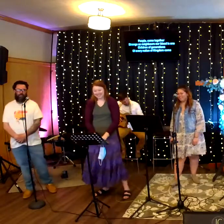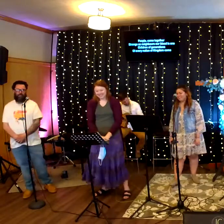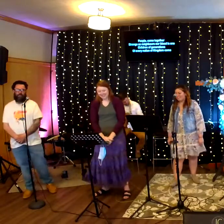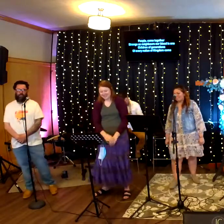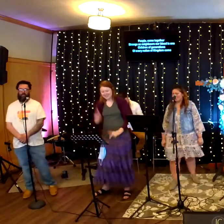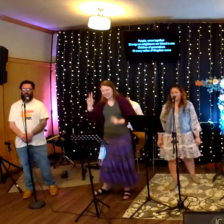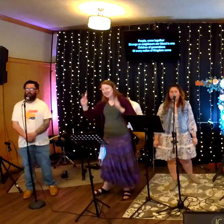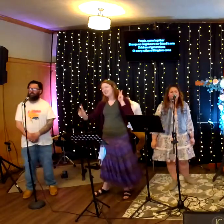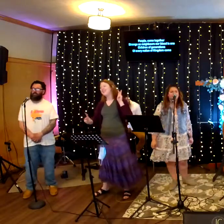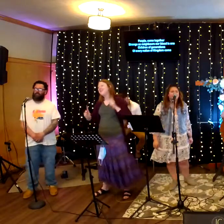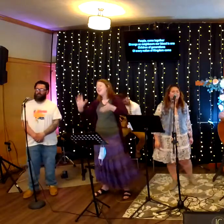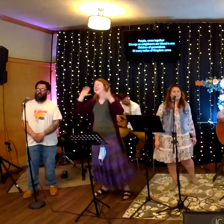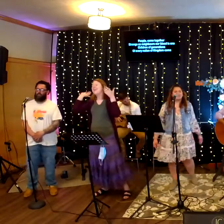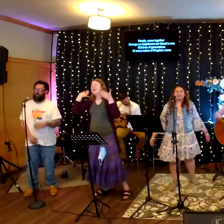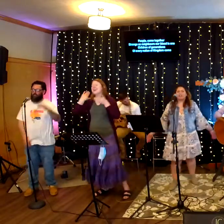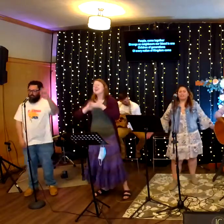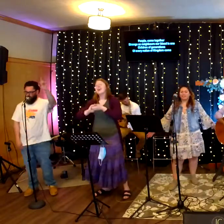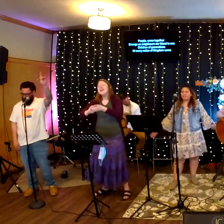People